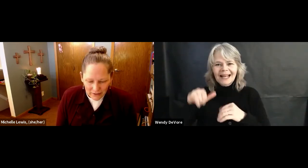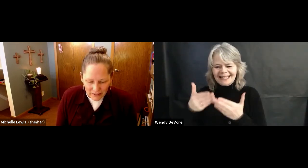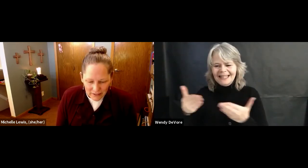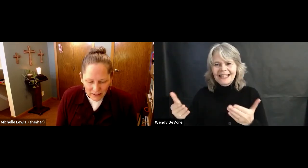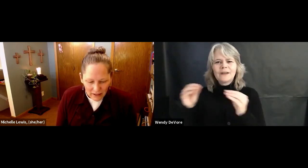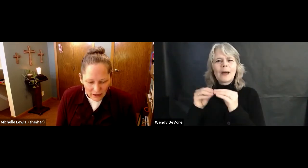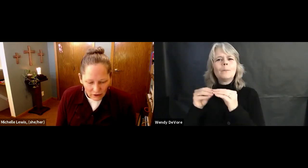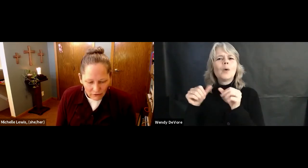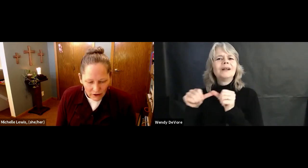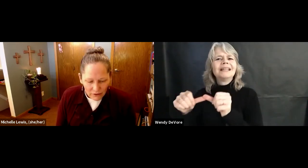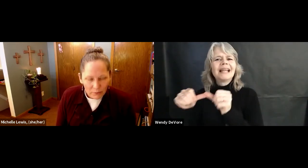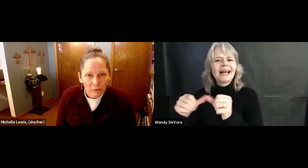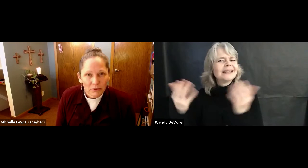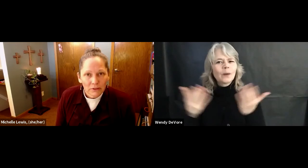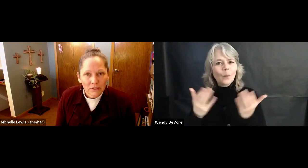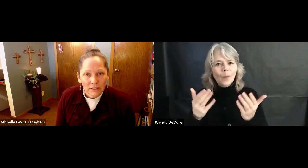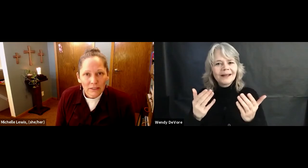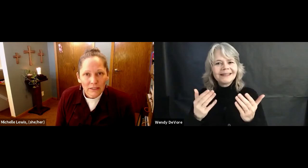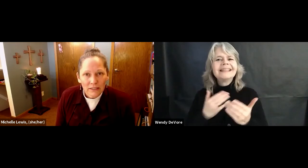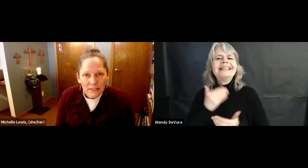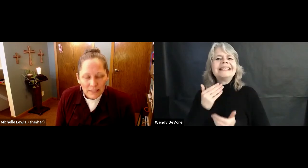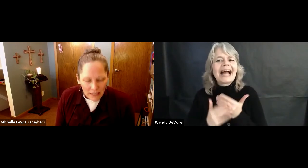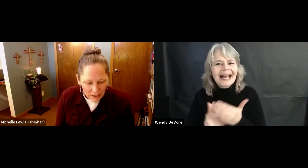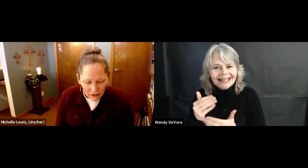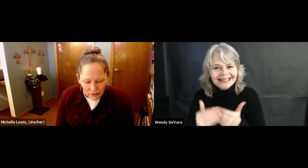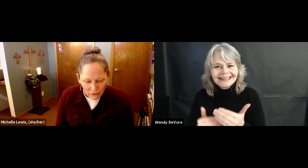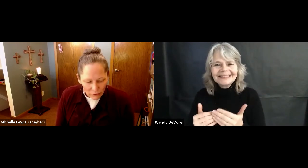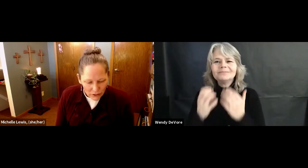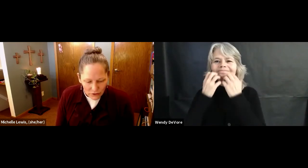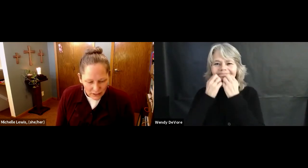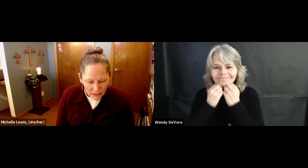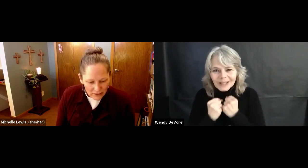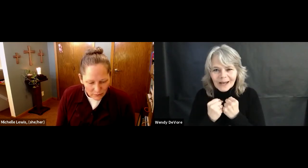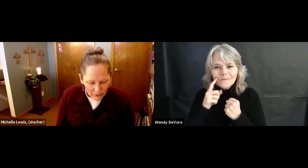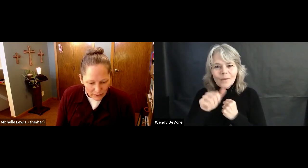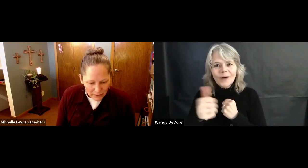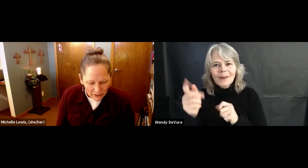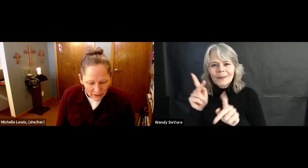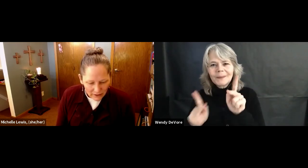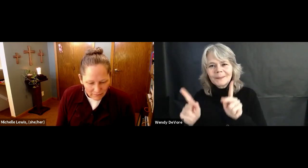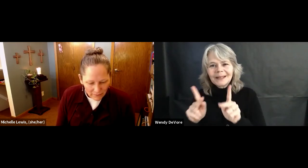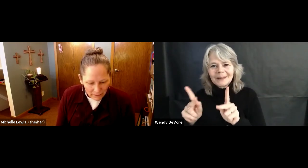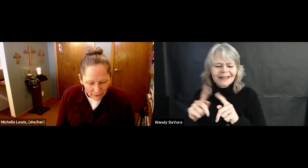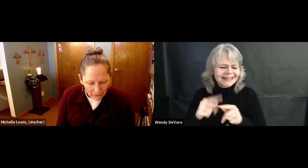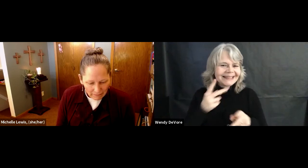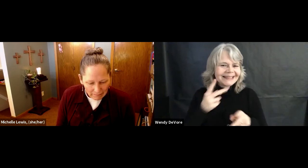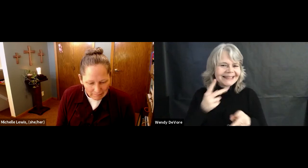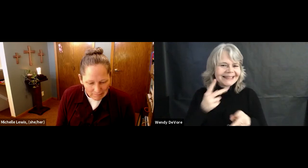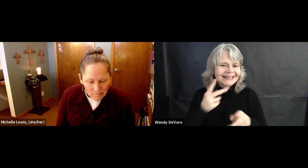Showing kindness and care for other people, taking care of creatures in this world,